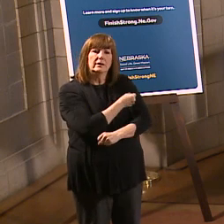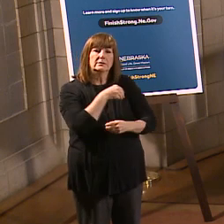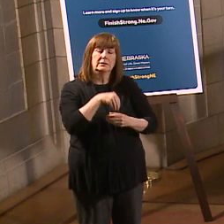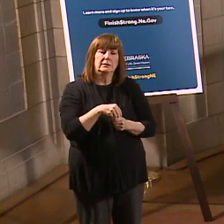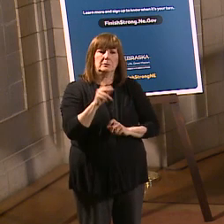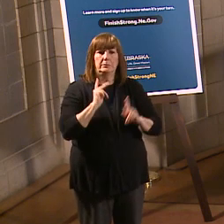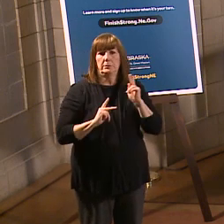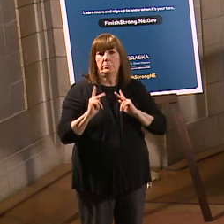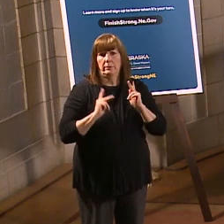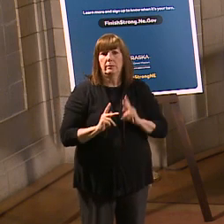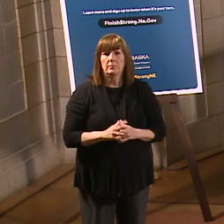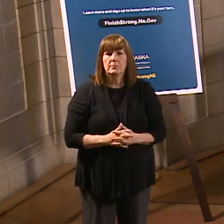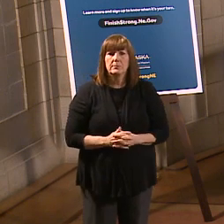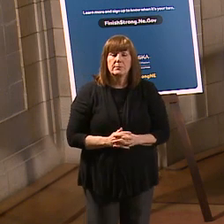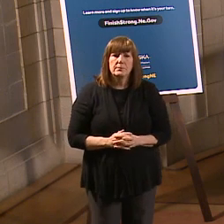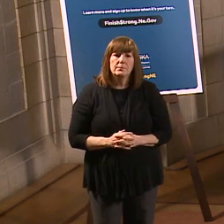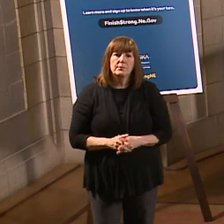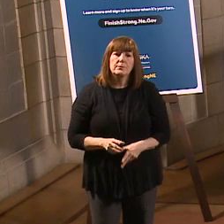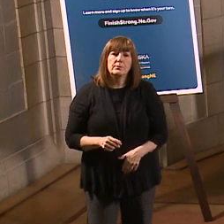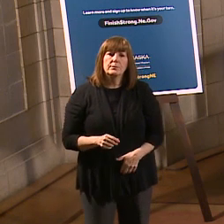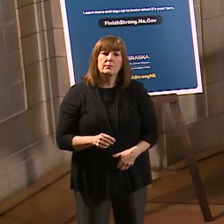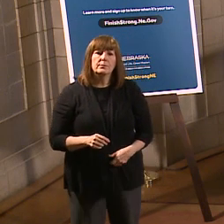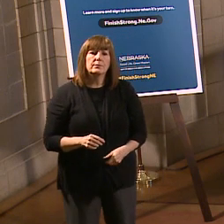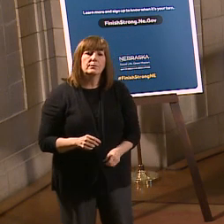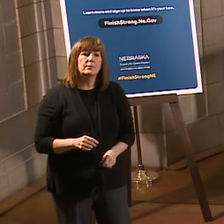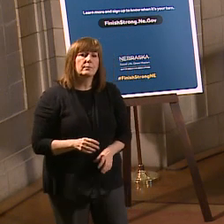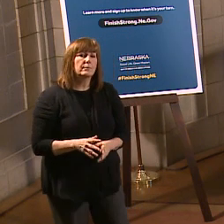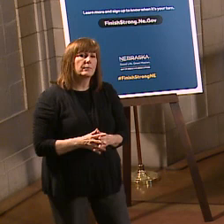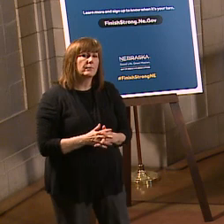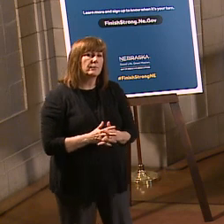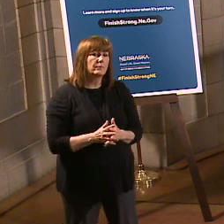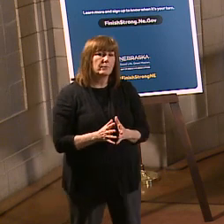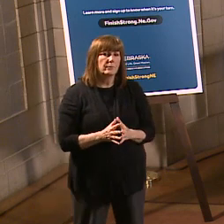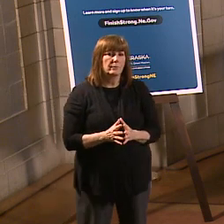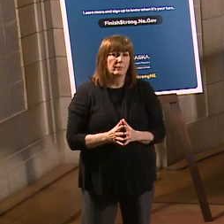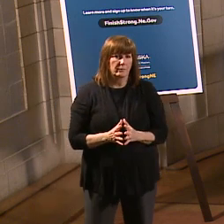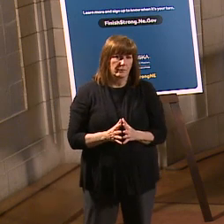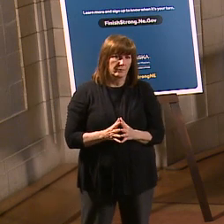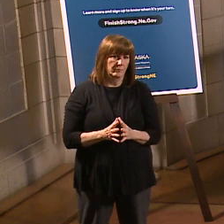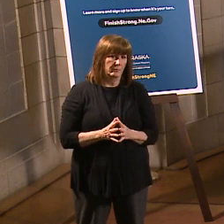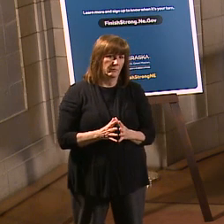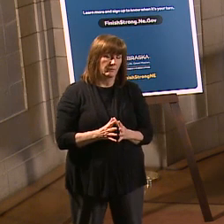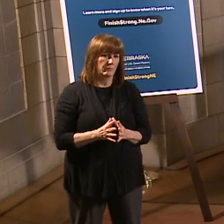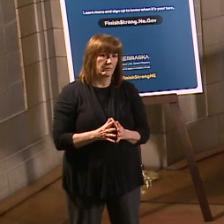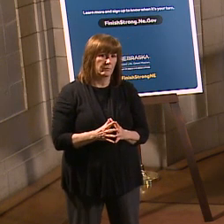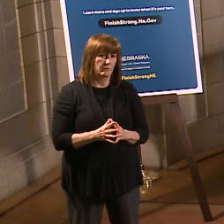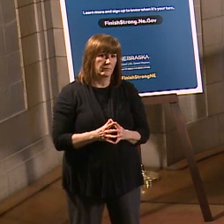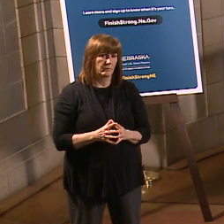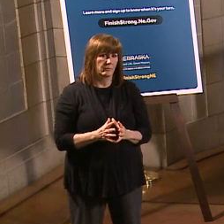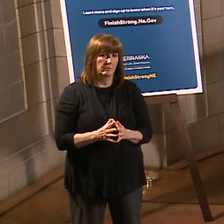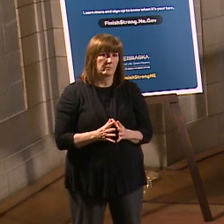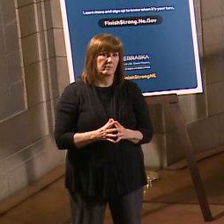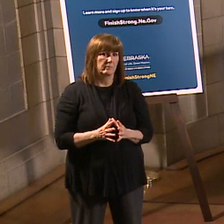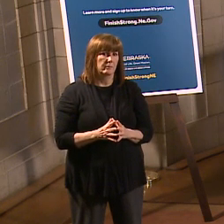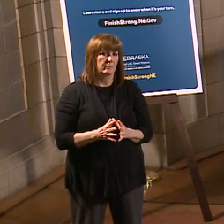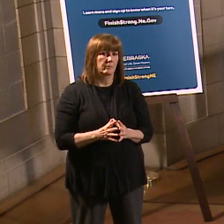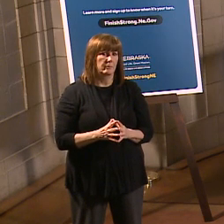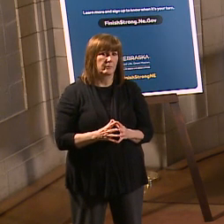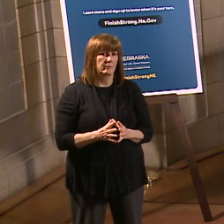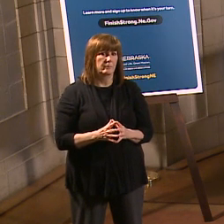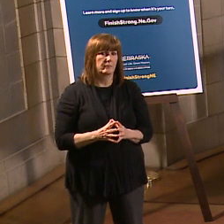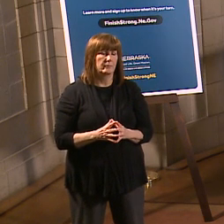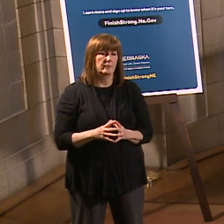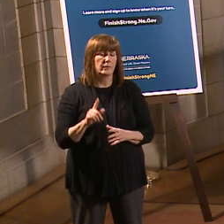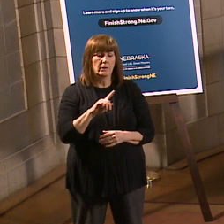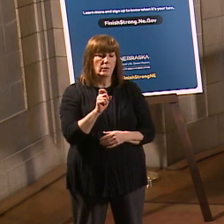people's arms? And I guess conversely, why did we have that dip now? Because it sounds like you've been doing that all along. Why did we have a dip in